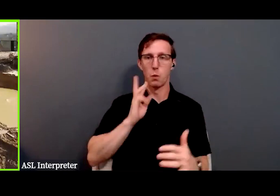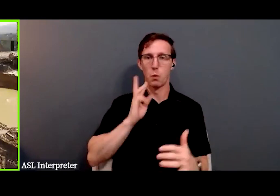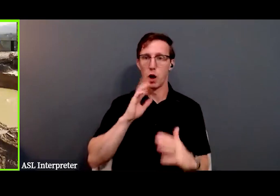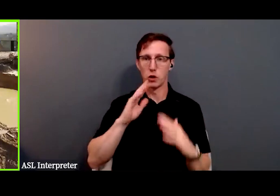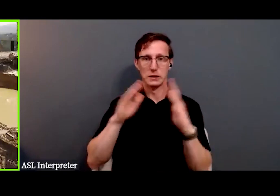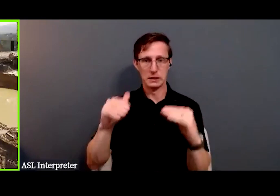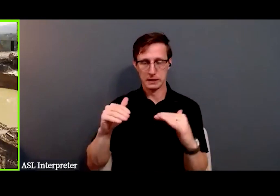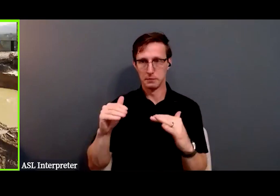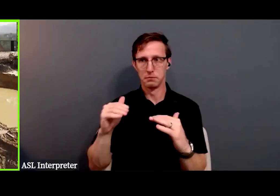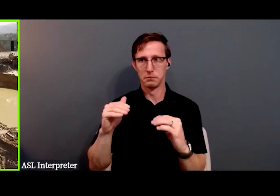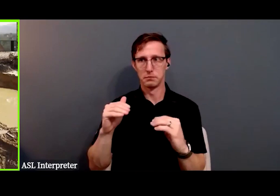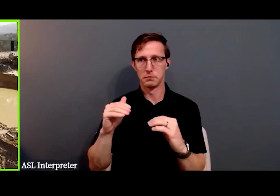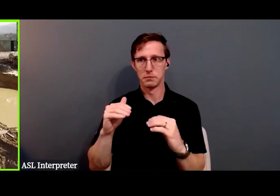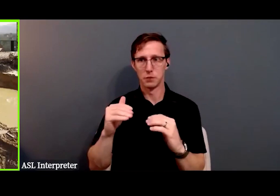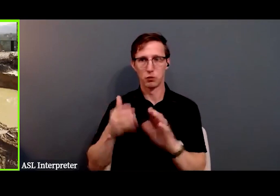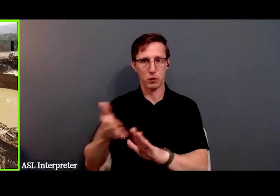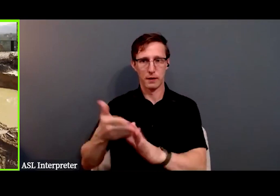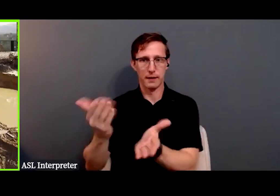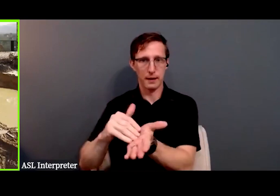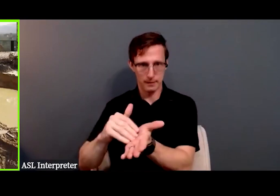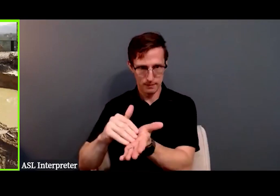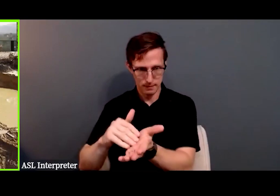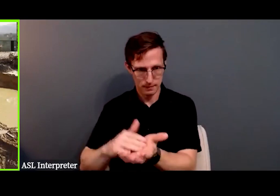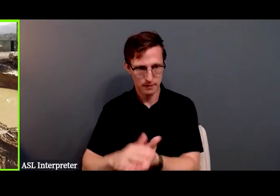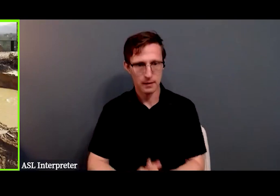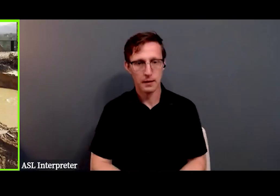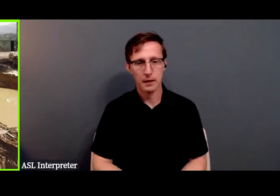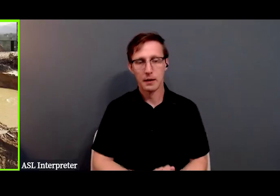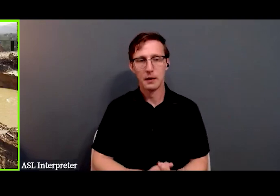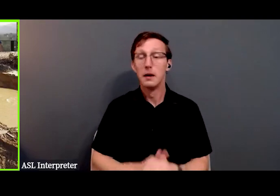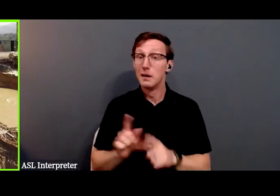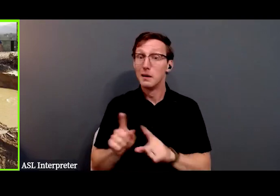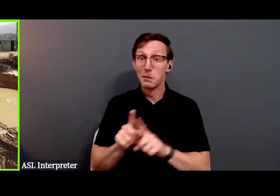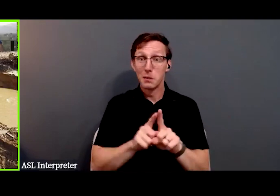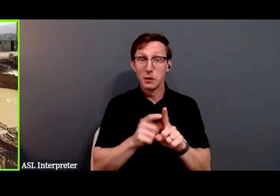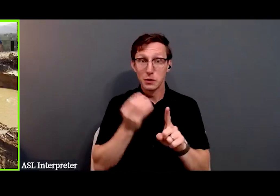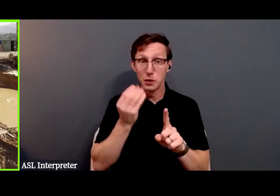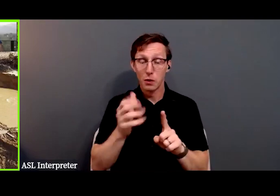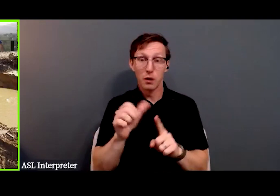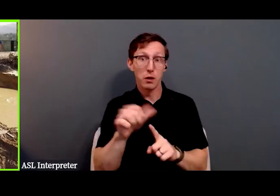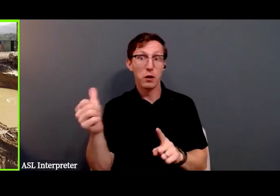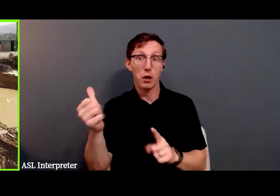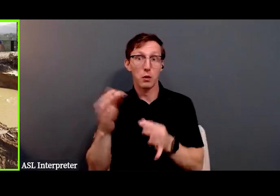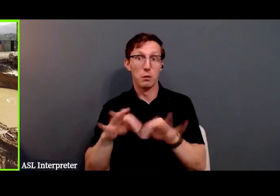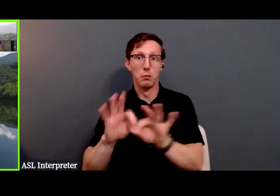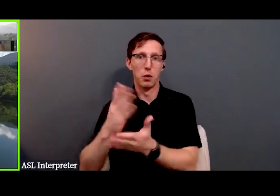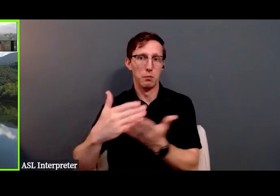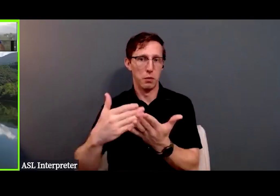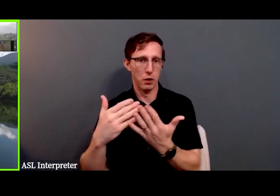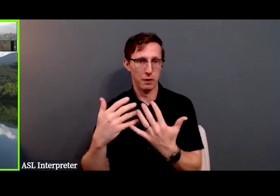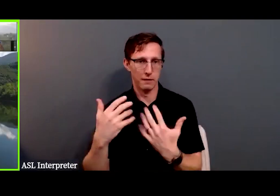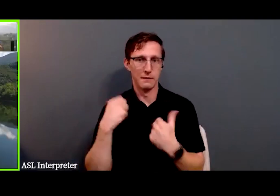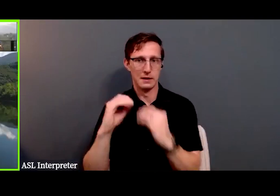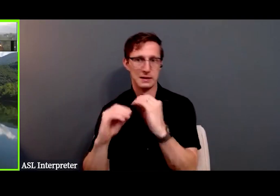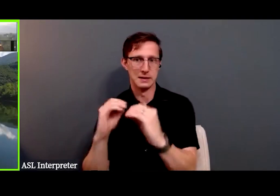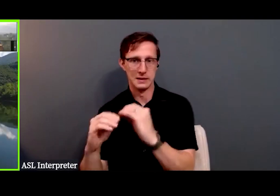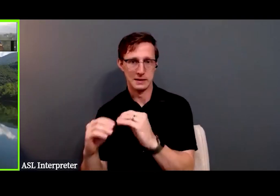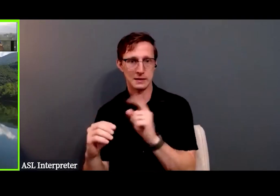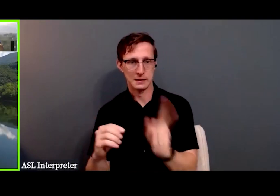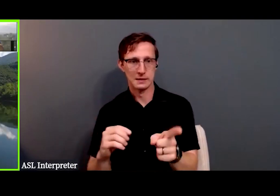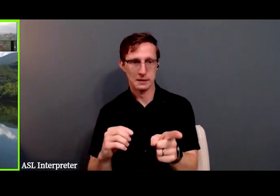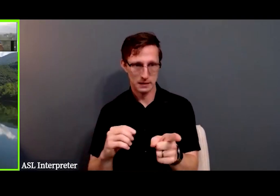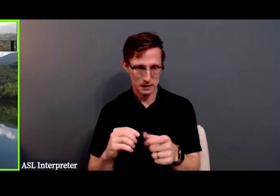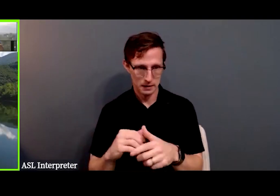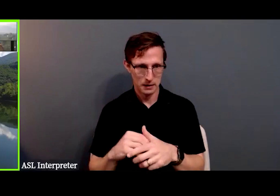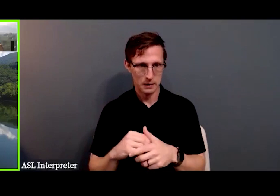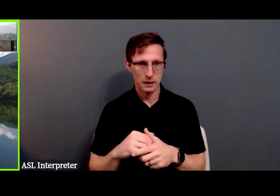But what I want to do today as well, I want to orient the community to the other piece of restoration. And I'm going to